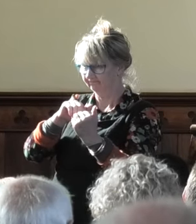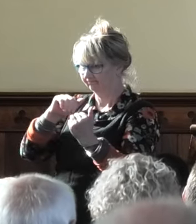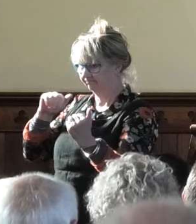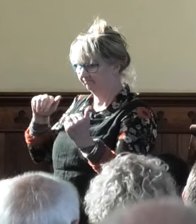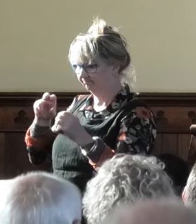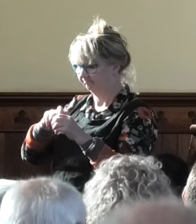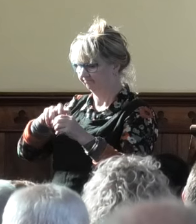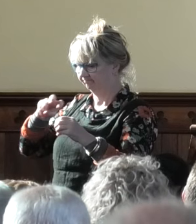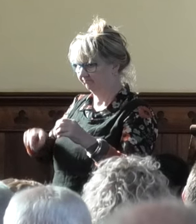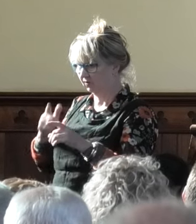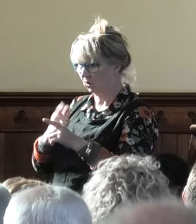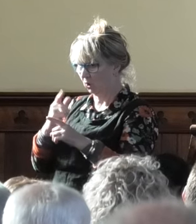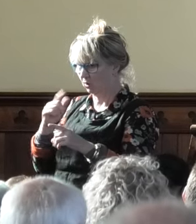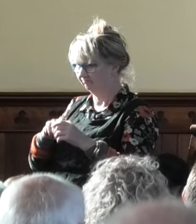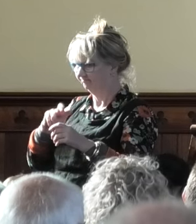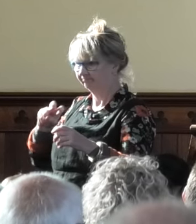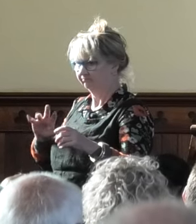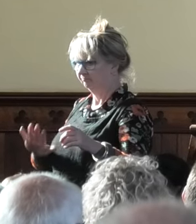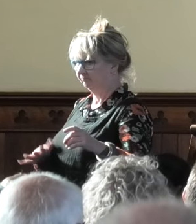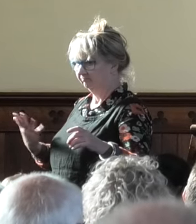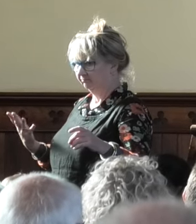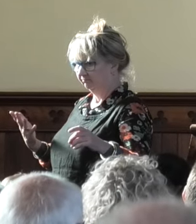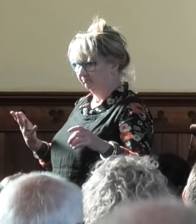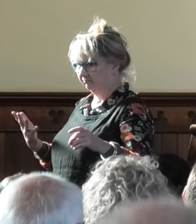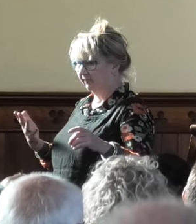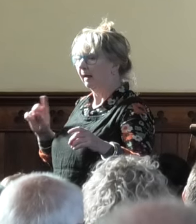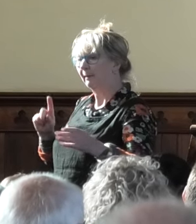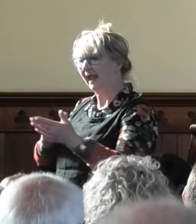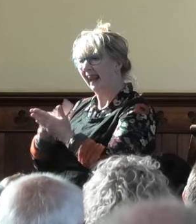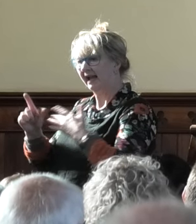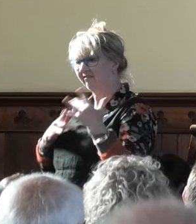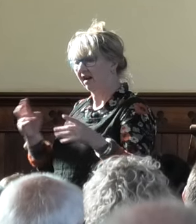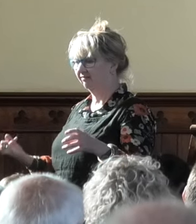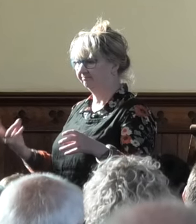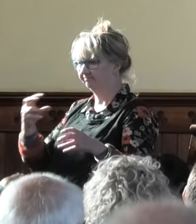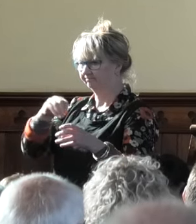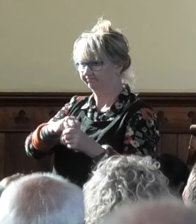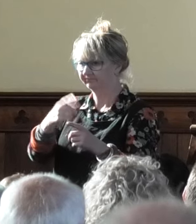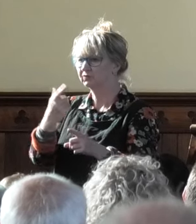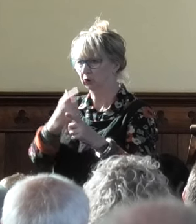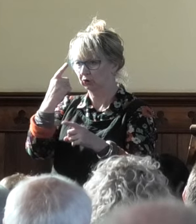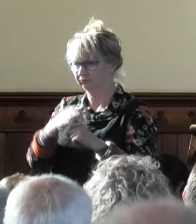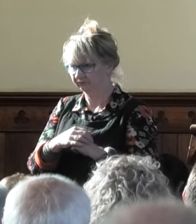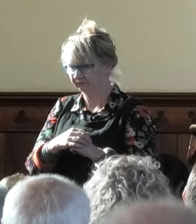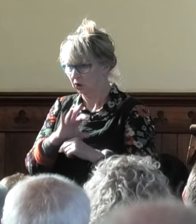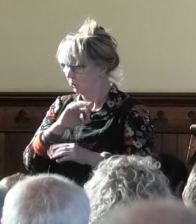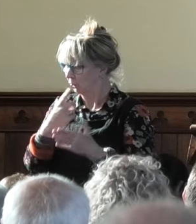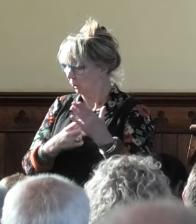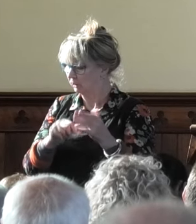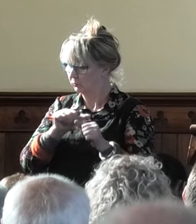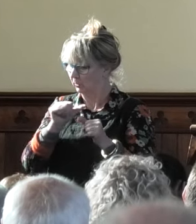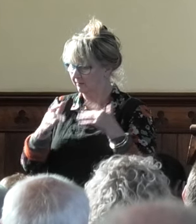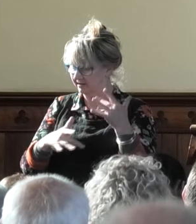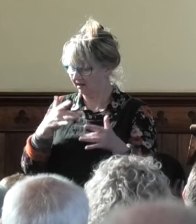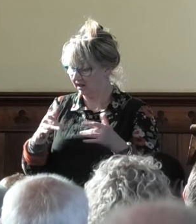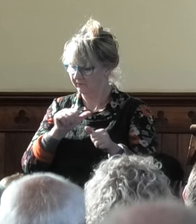move, and in his infinite goodness called her back to him. And she returned, not to just a better life or